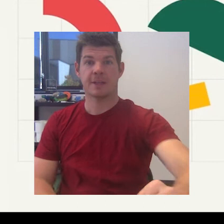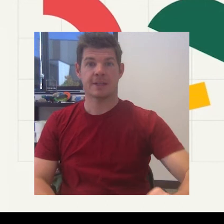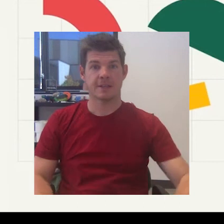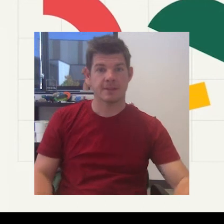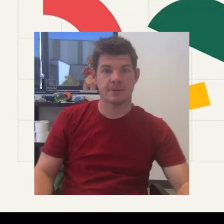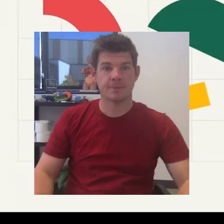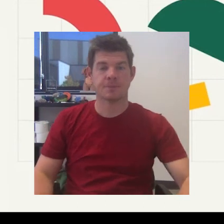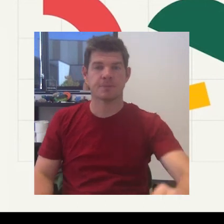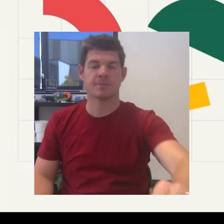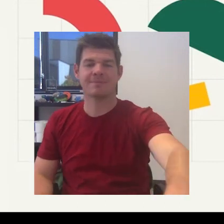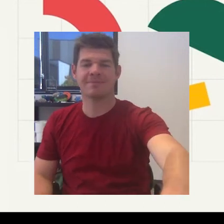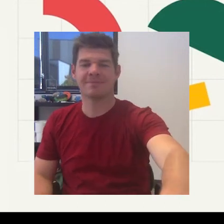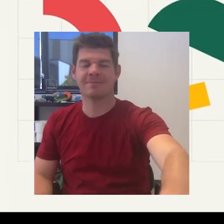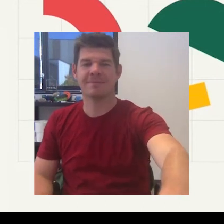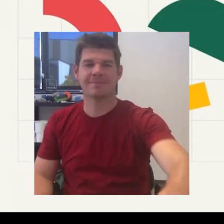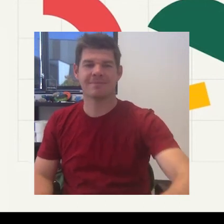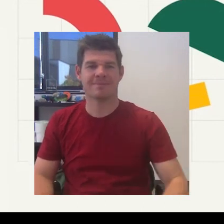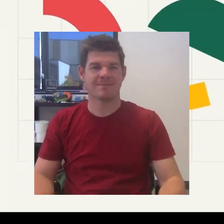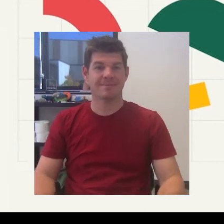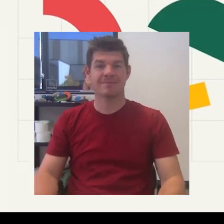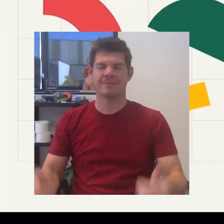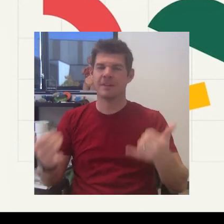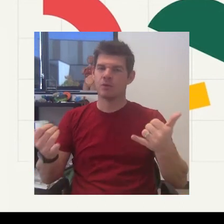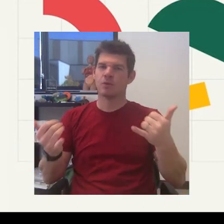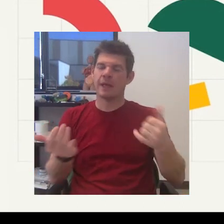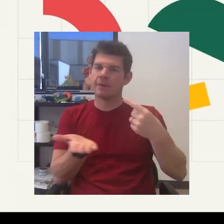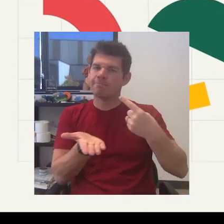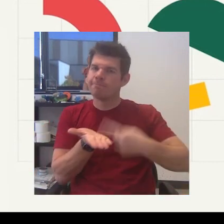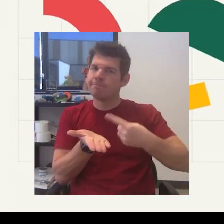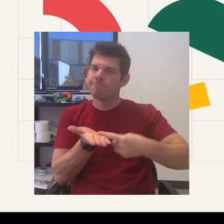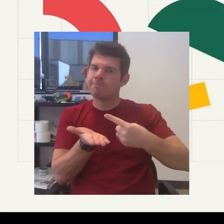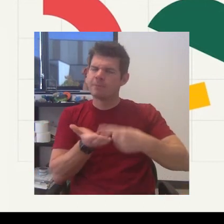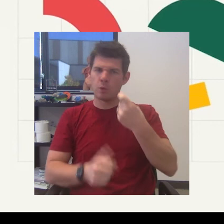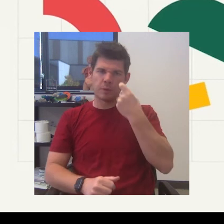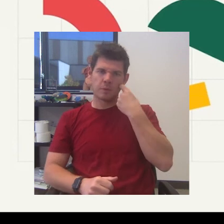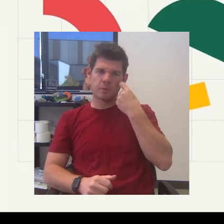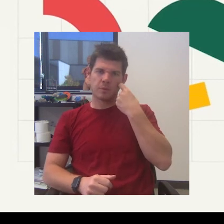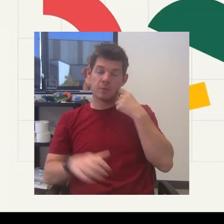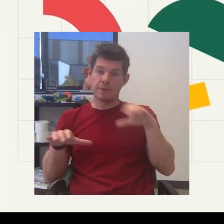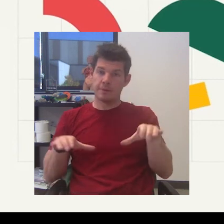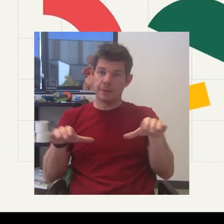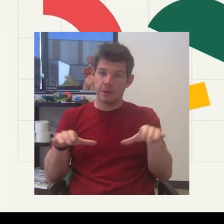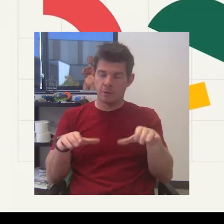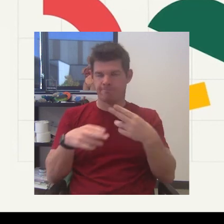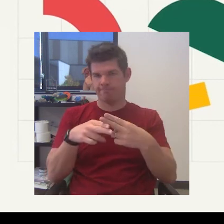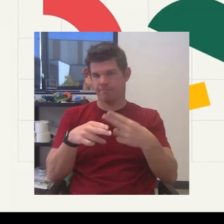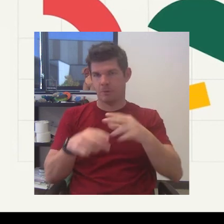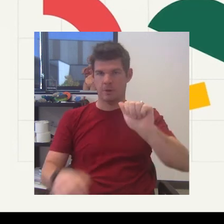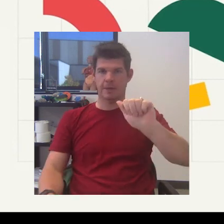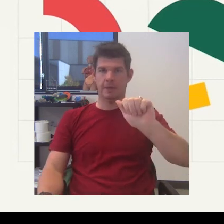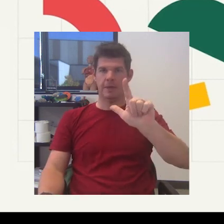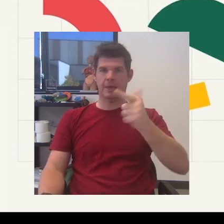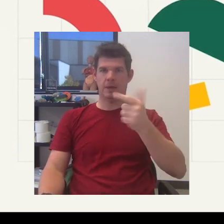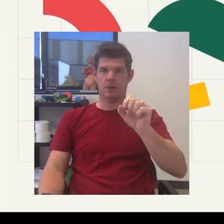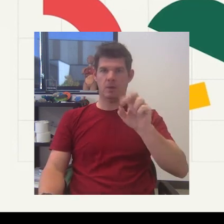To talk about a couple of things that we did here, we talked about algorithms and how computers use algorithms to